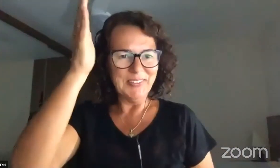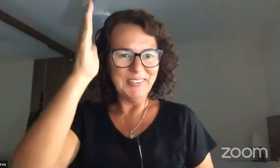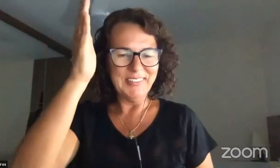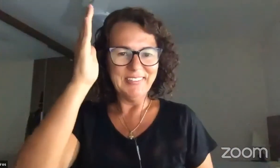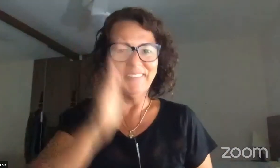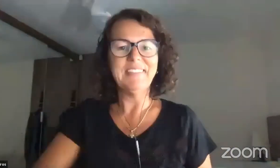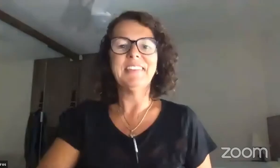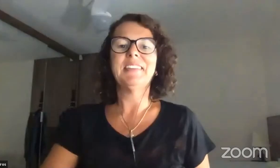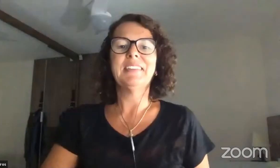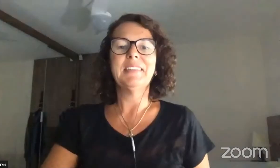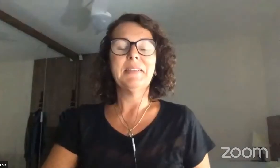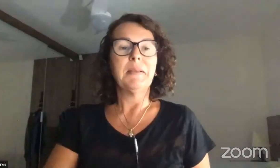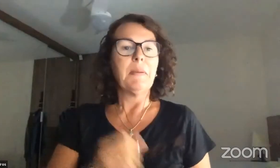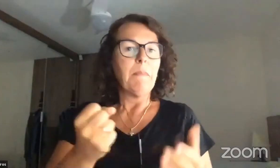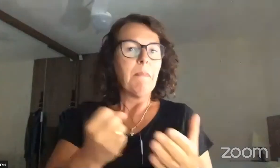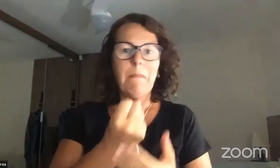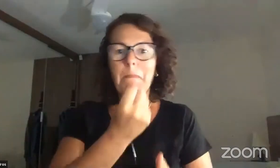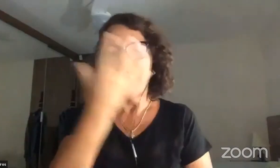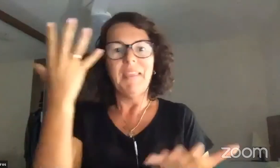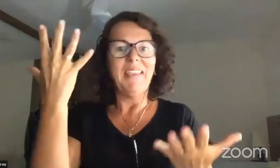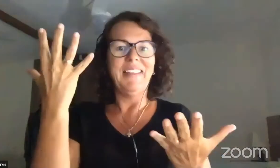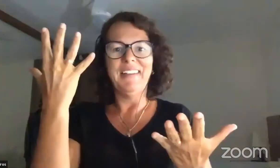Well, thank you so much for such a wonderful presentation.